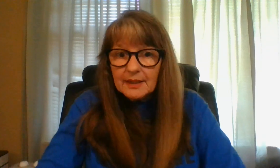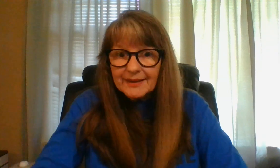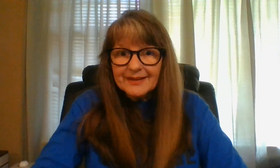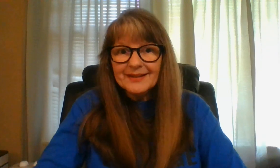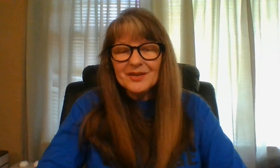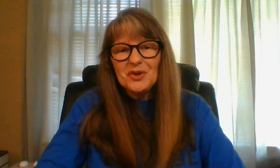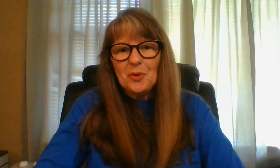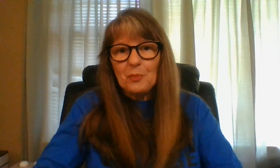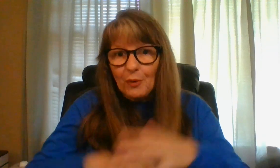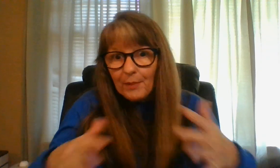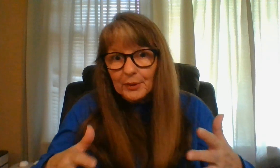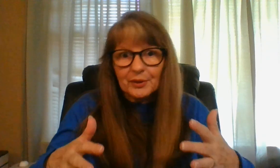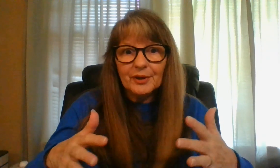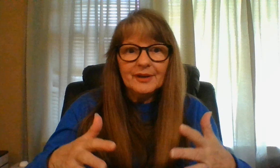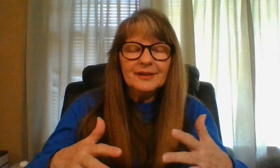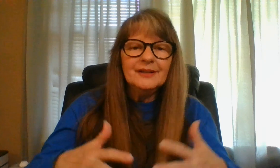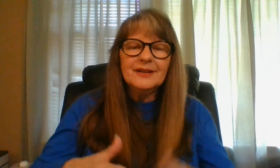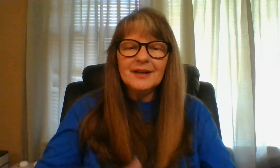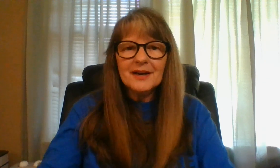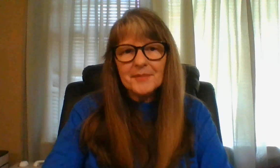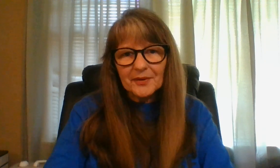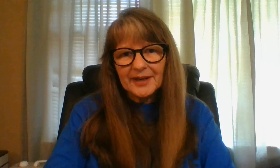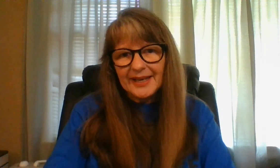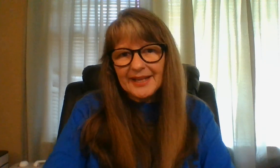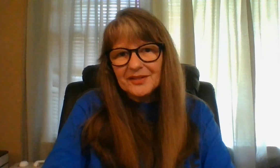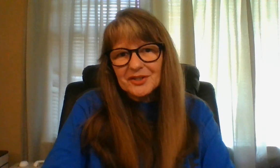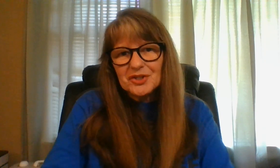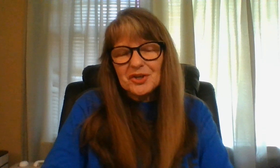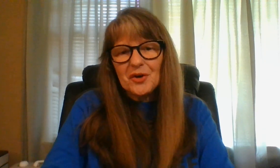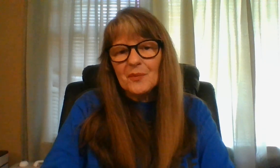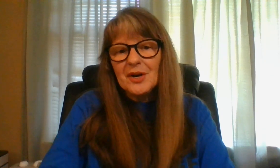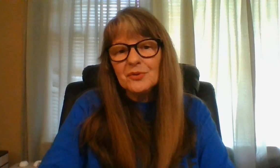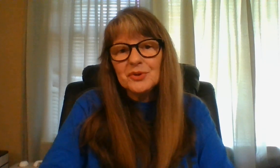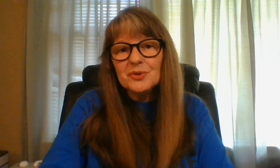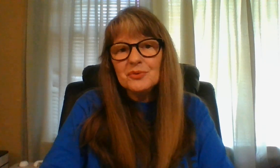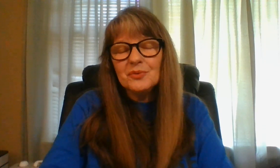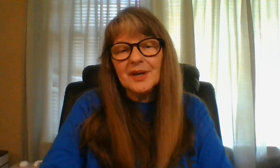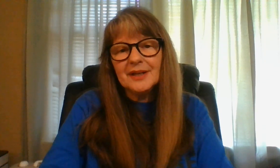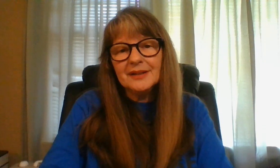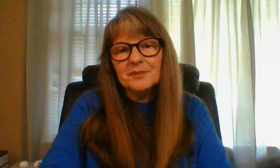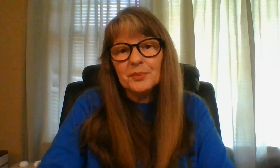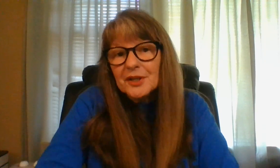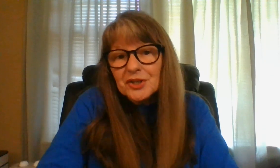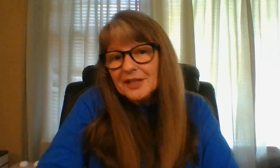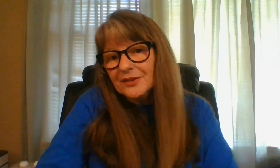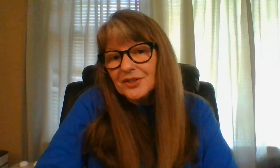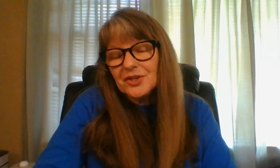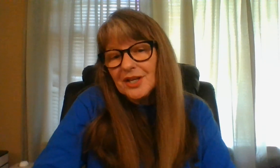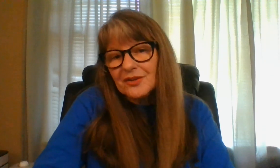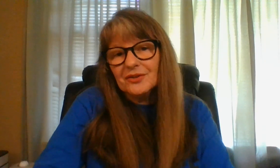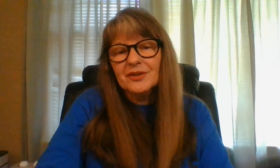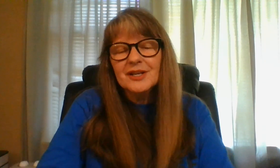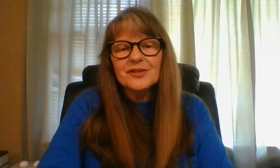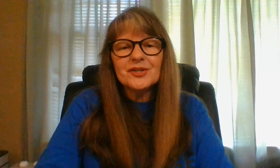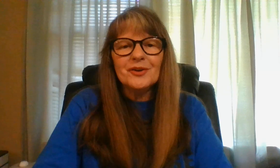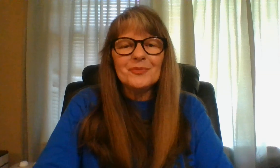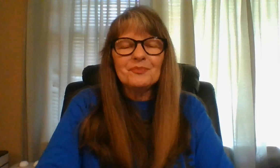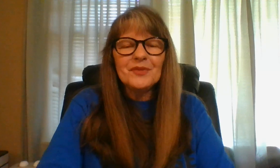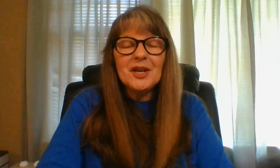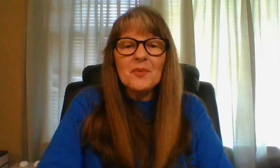speak, proper American English, and we don't do British English either. So